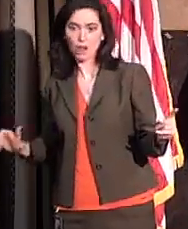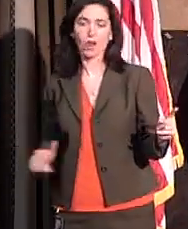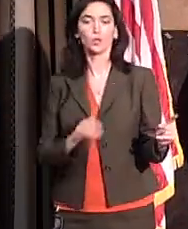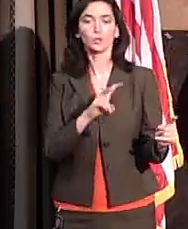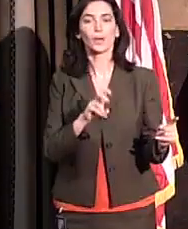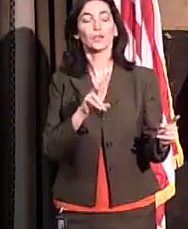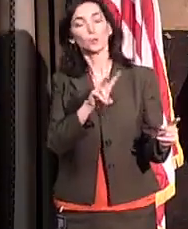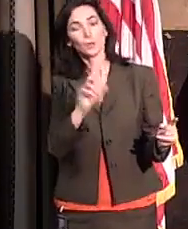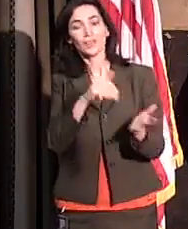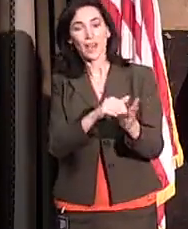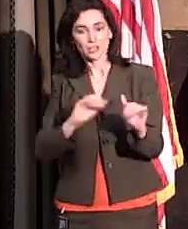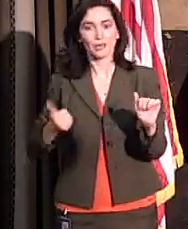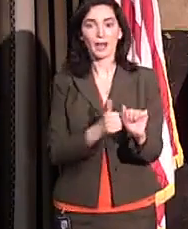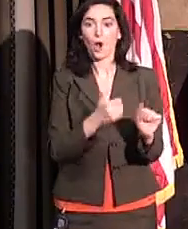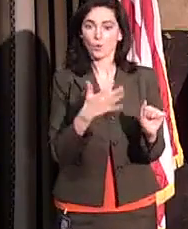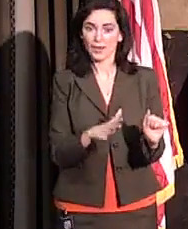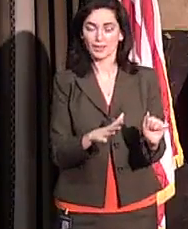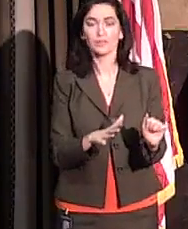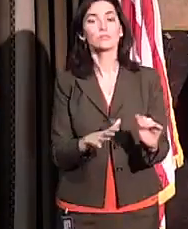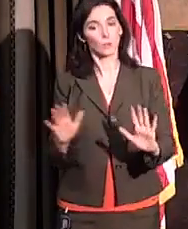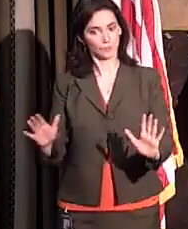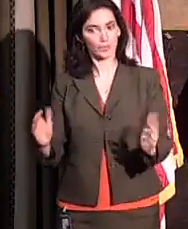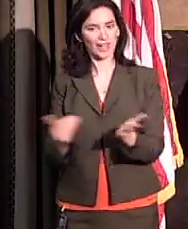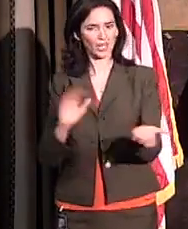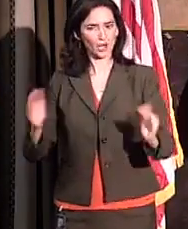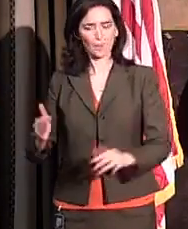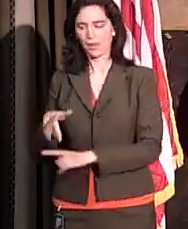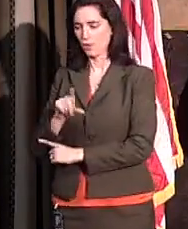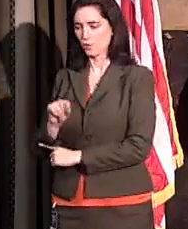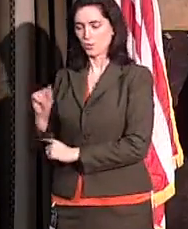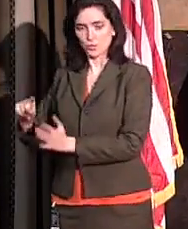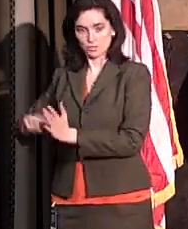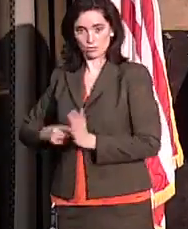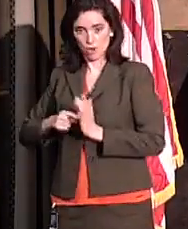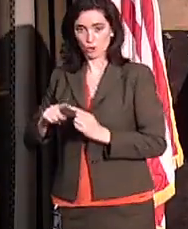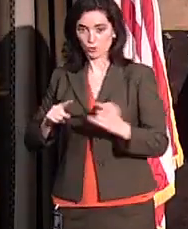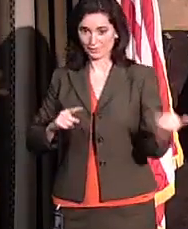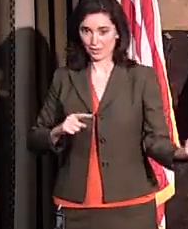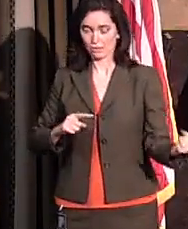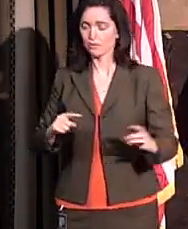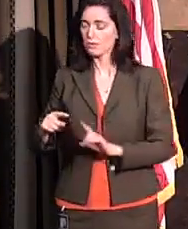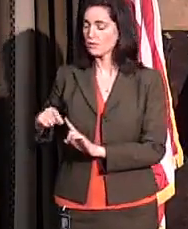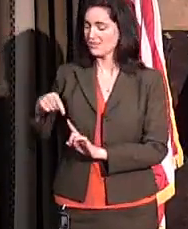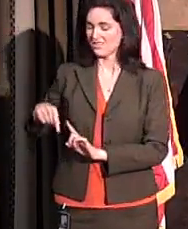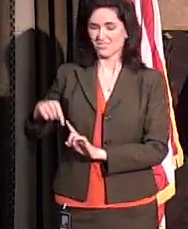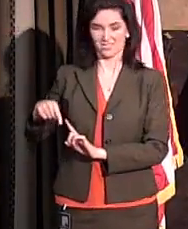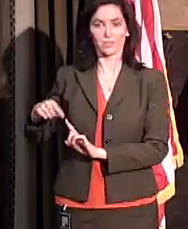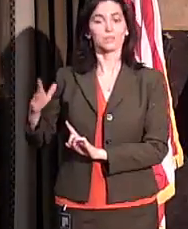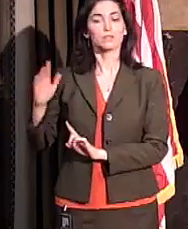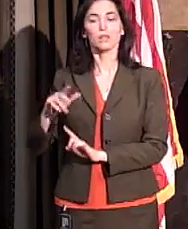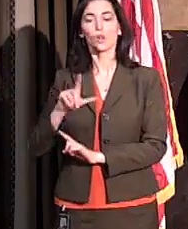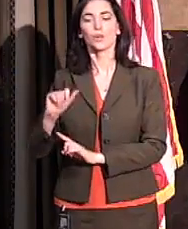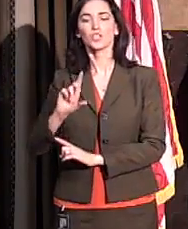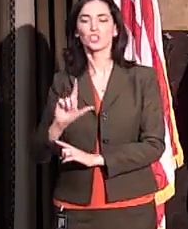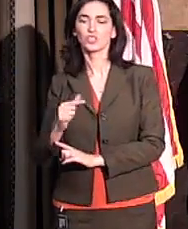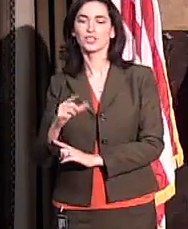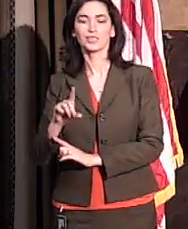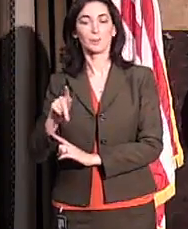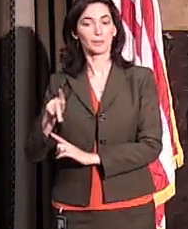Pre-pandemic, so this is, again, at the start of 2020, Louisiana's GDP had been